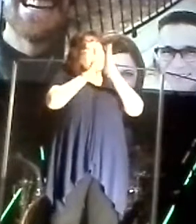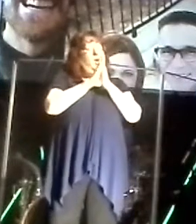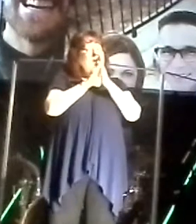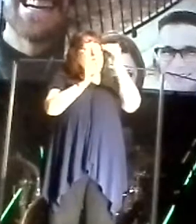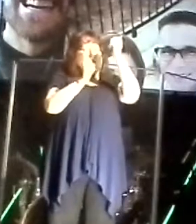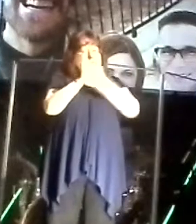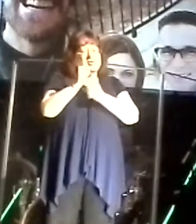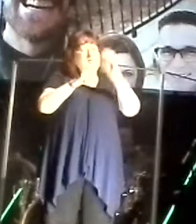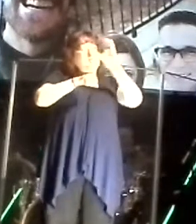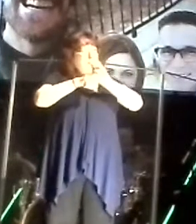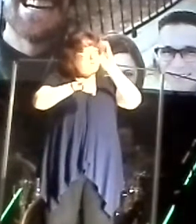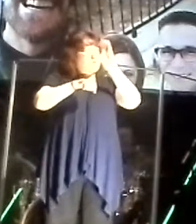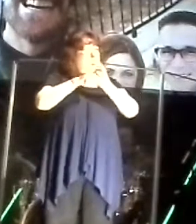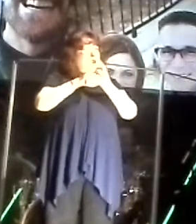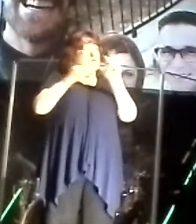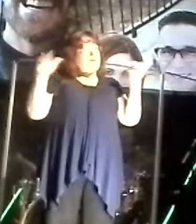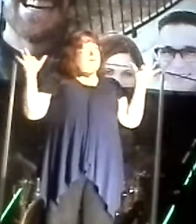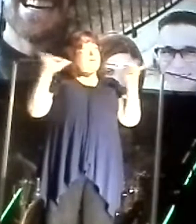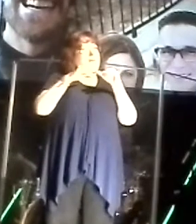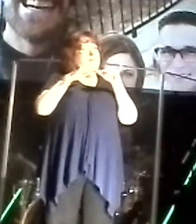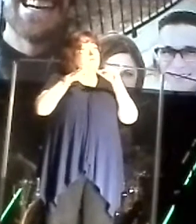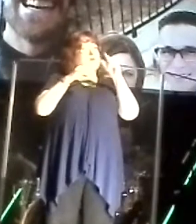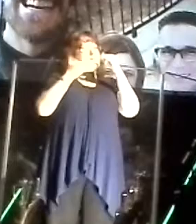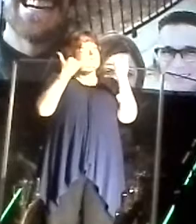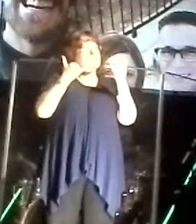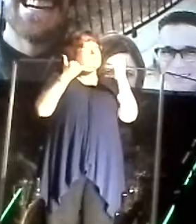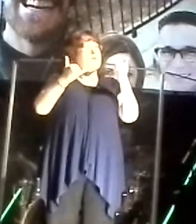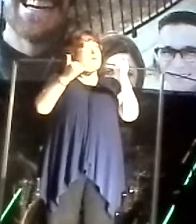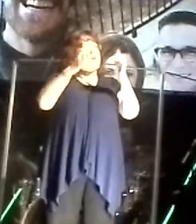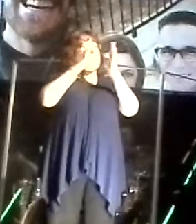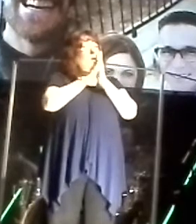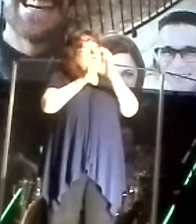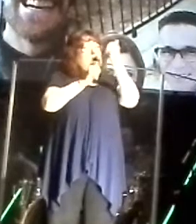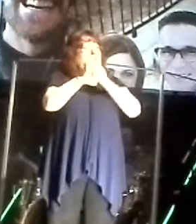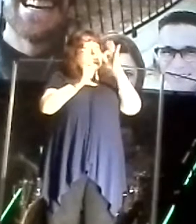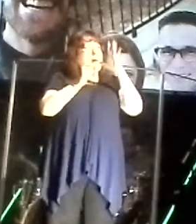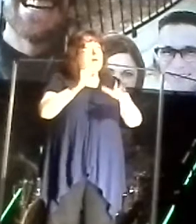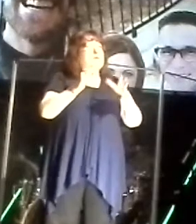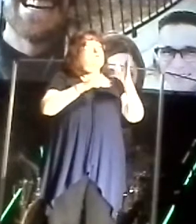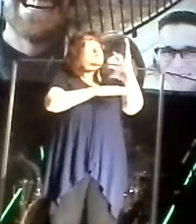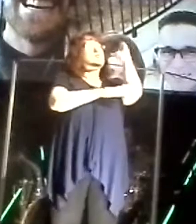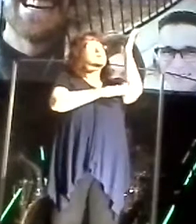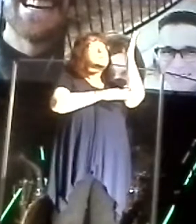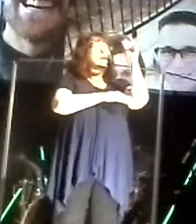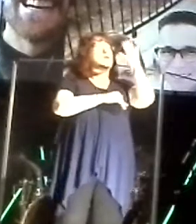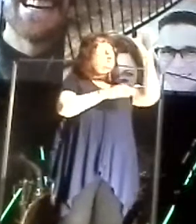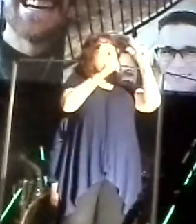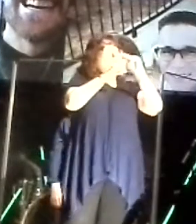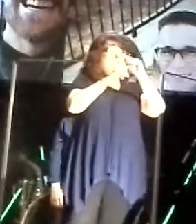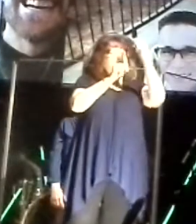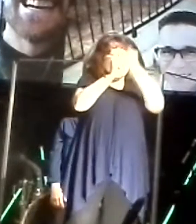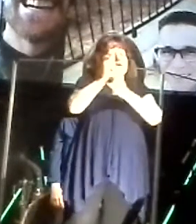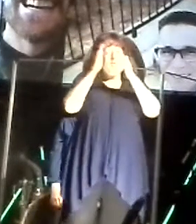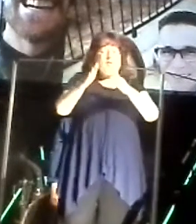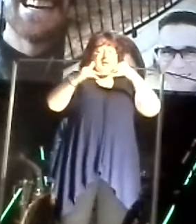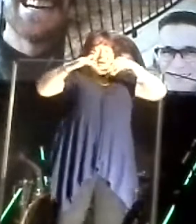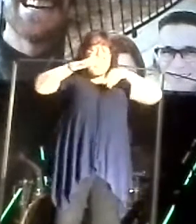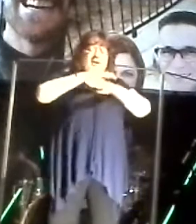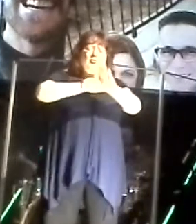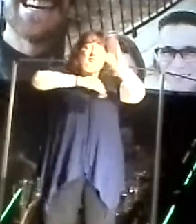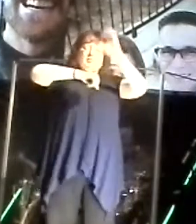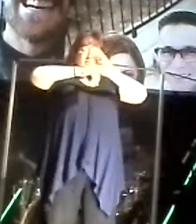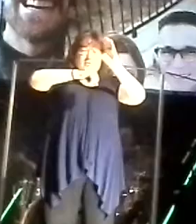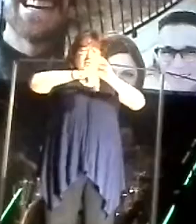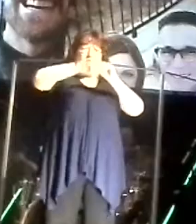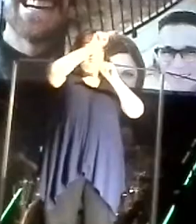for every single church gathering this Easter. We pray for every single pastor speaking Your word, that every single person who walks onto the